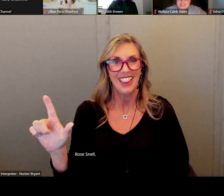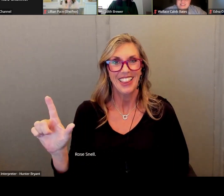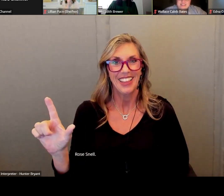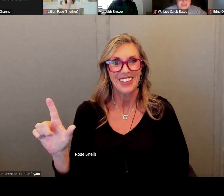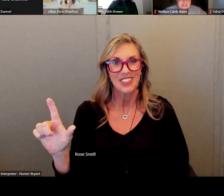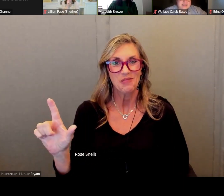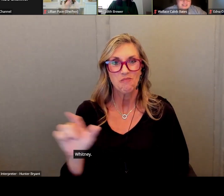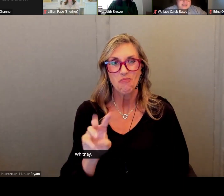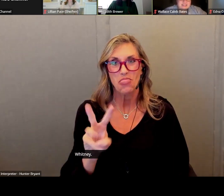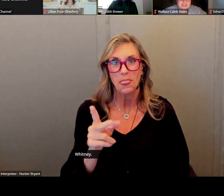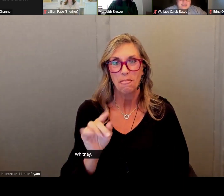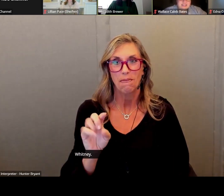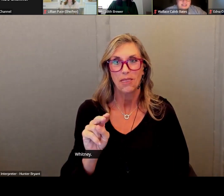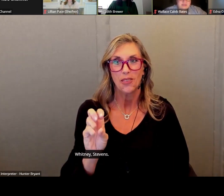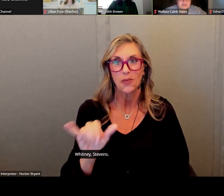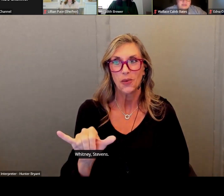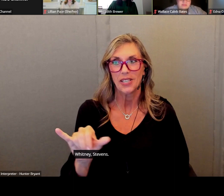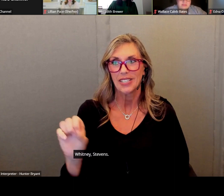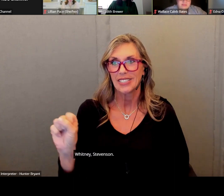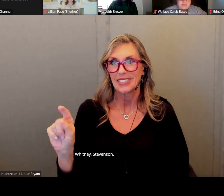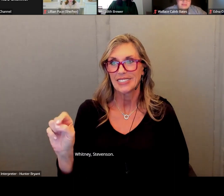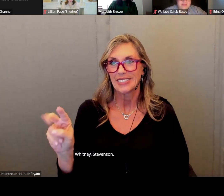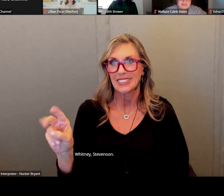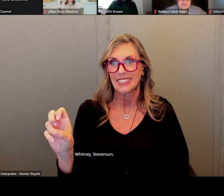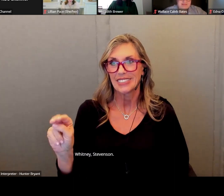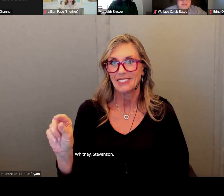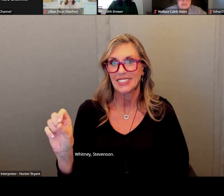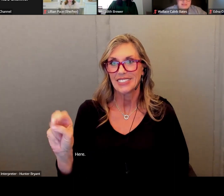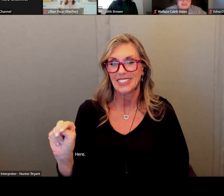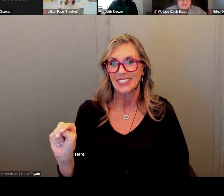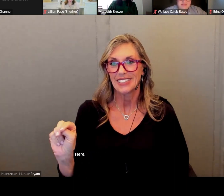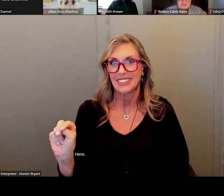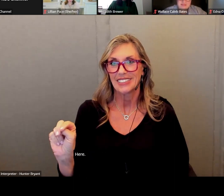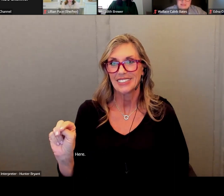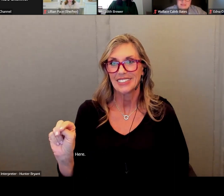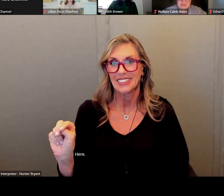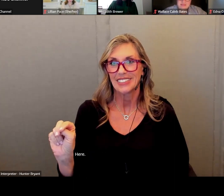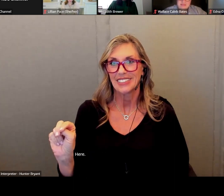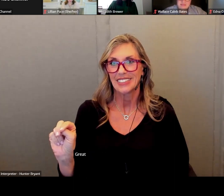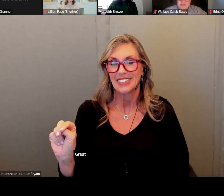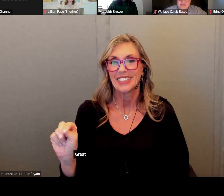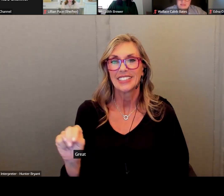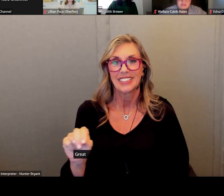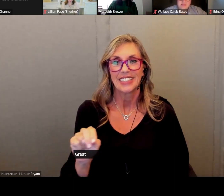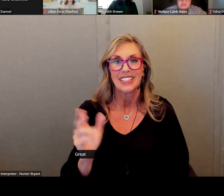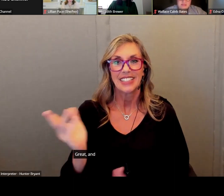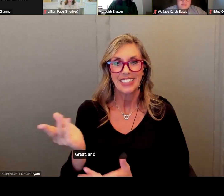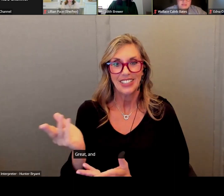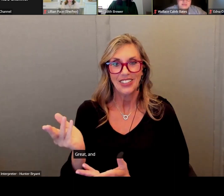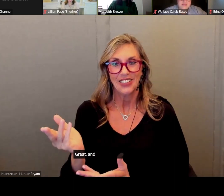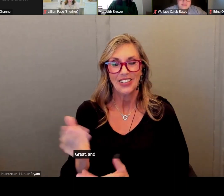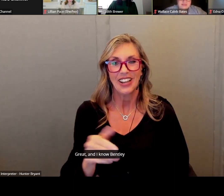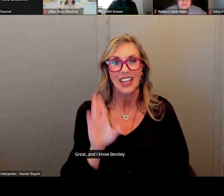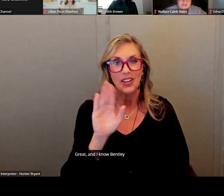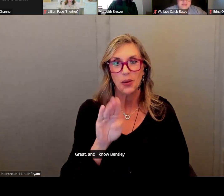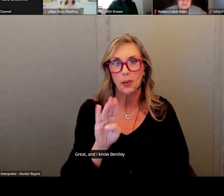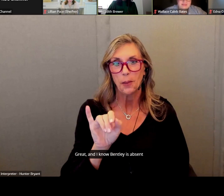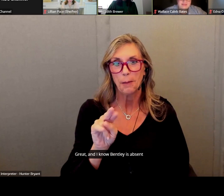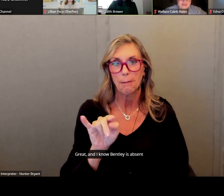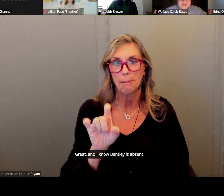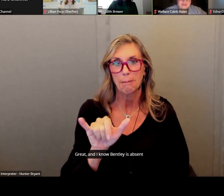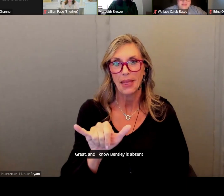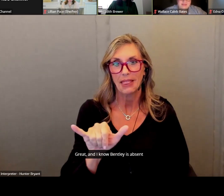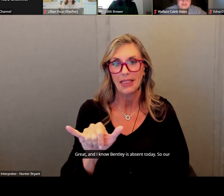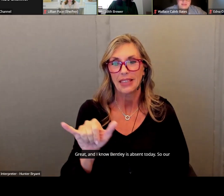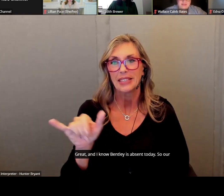Whitney Stevenson. Here. Great. And I know Bentley is absent today. So Audrey,